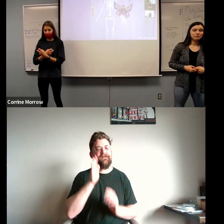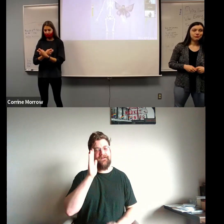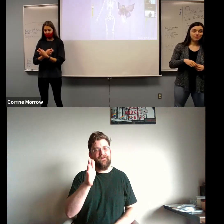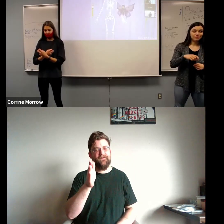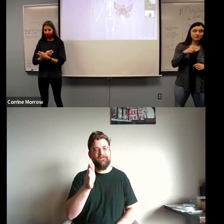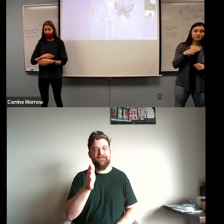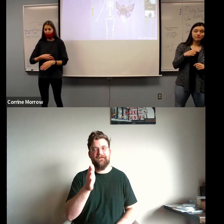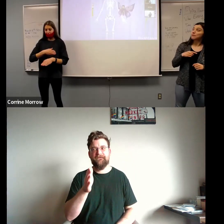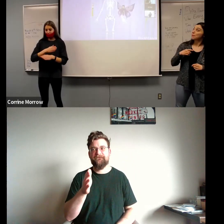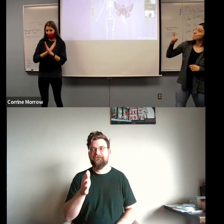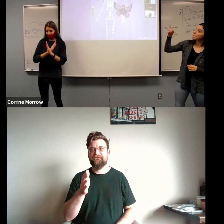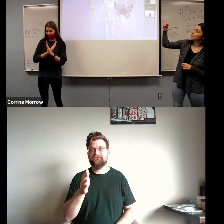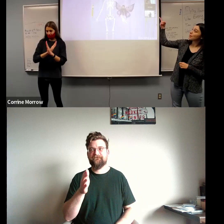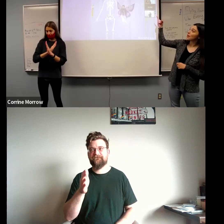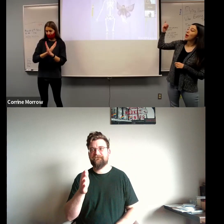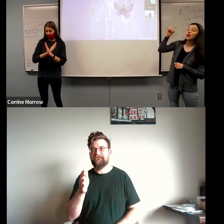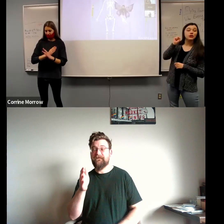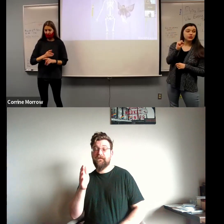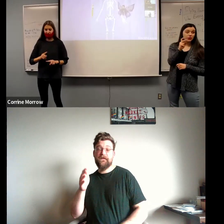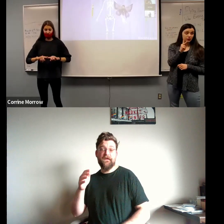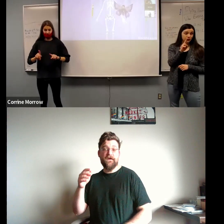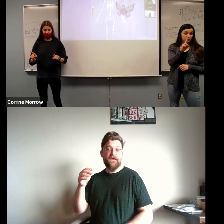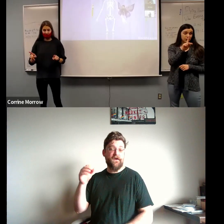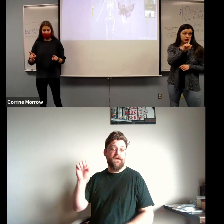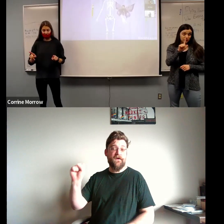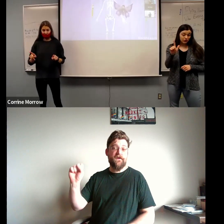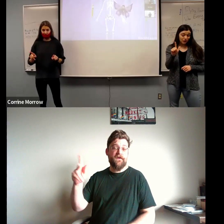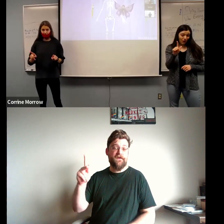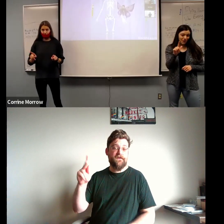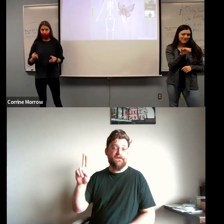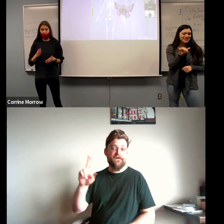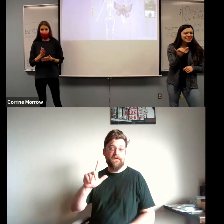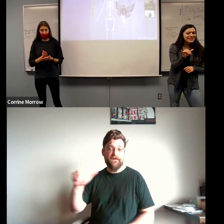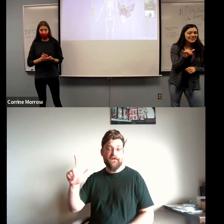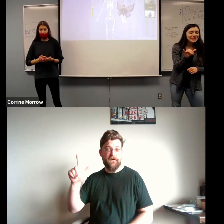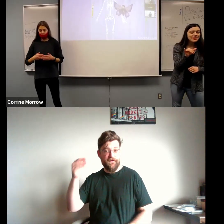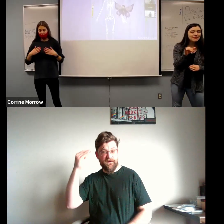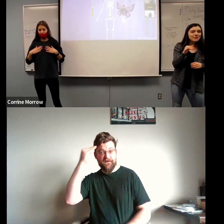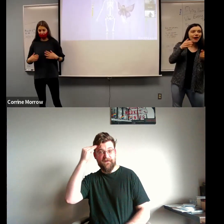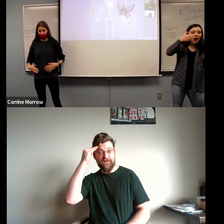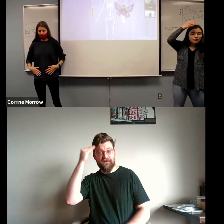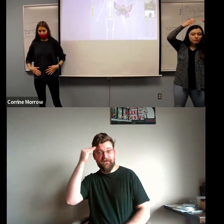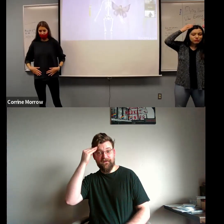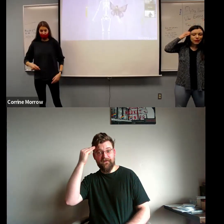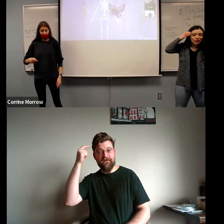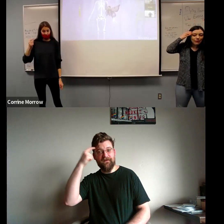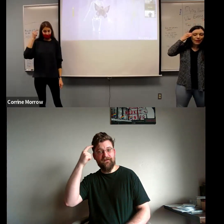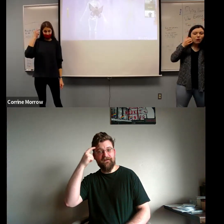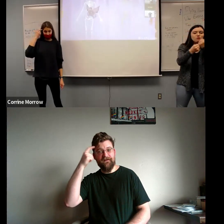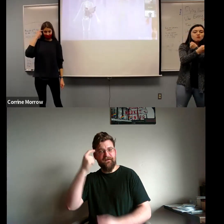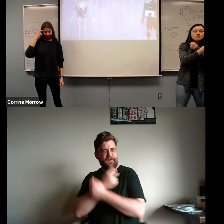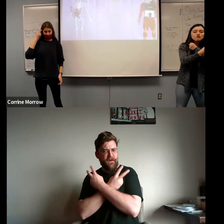the skull is kind of like a helmet inside your head that protects your brain.